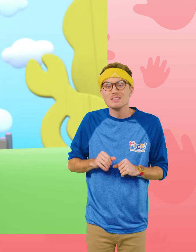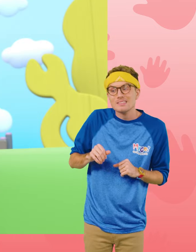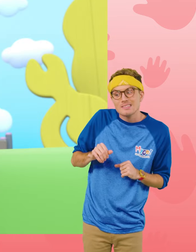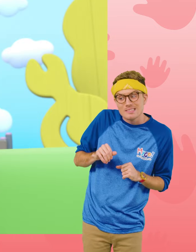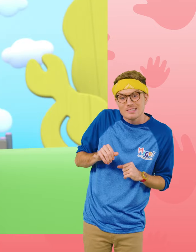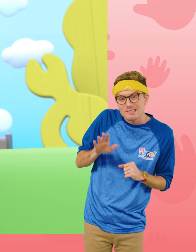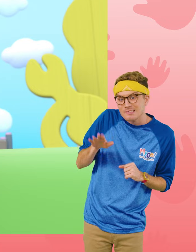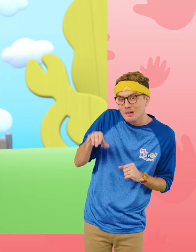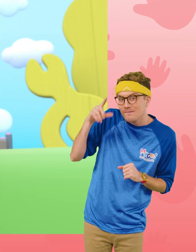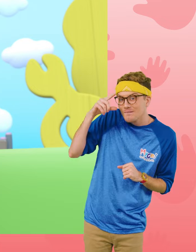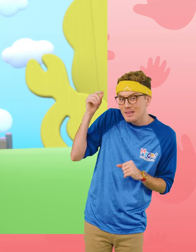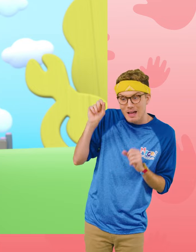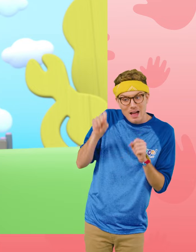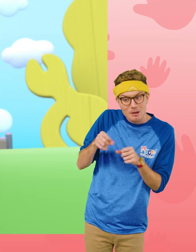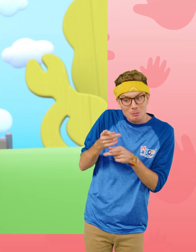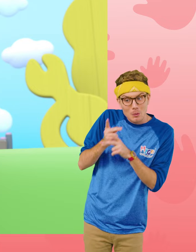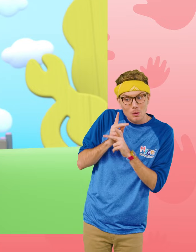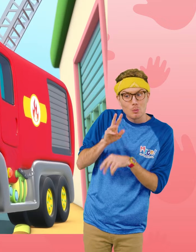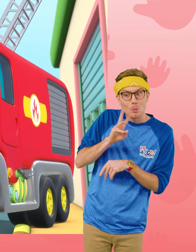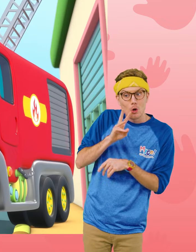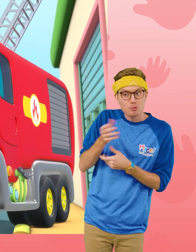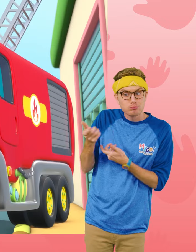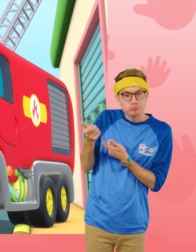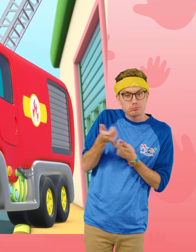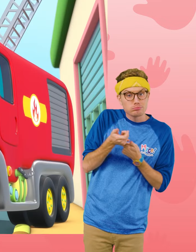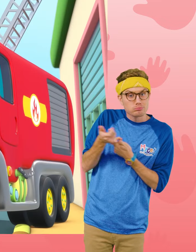Fiona, can we borrow your hose, please?